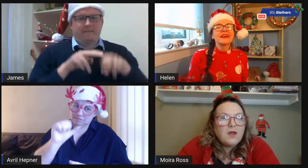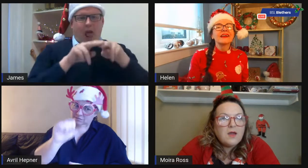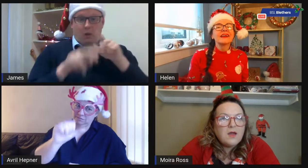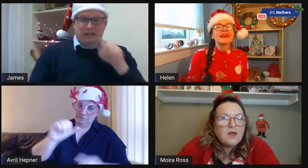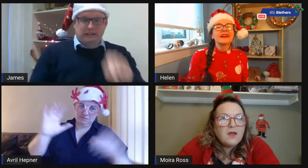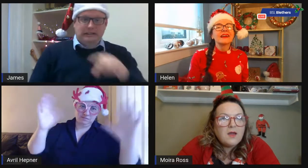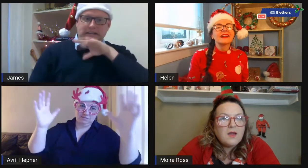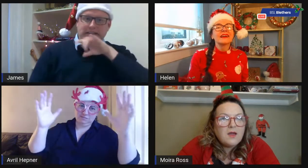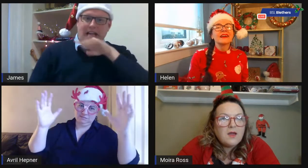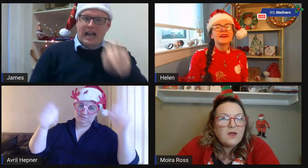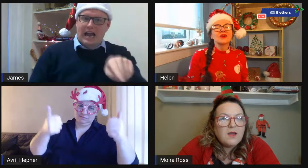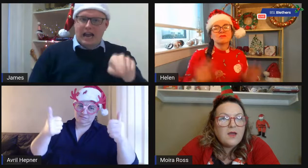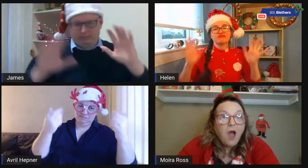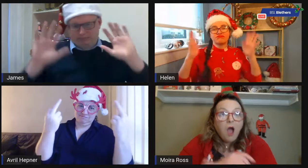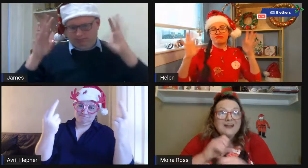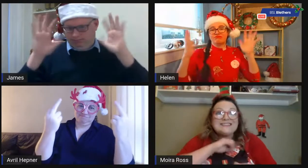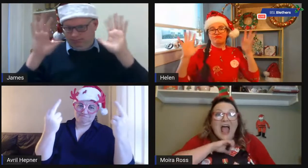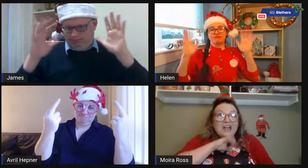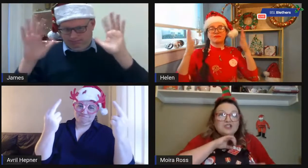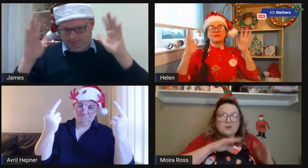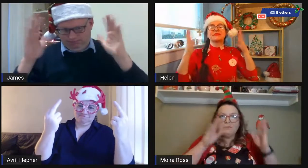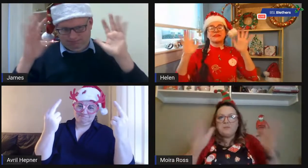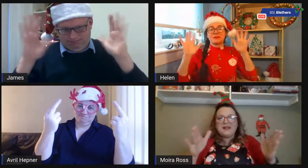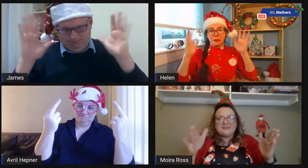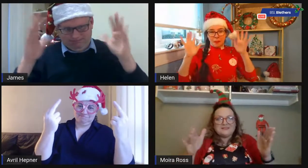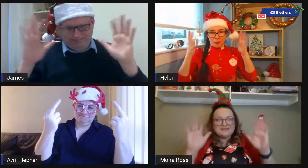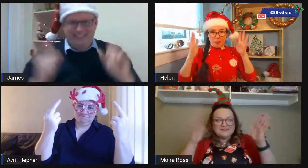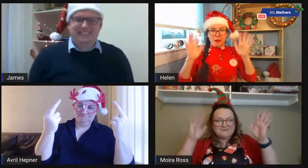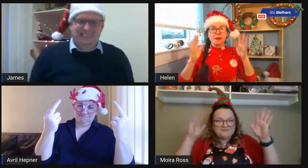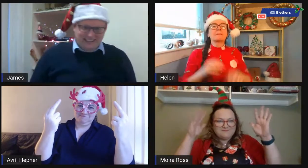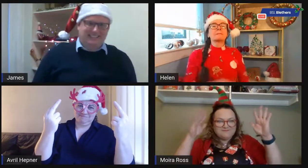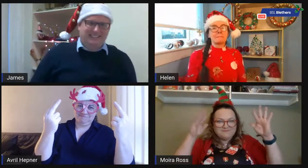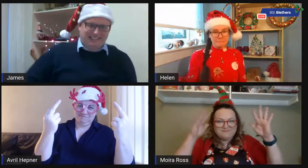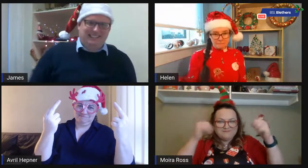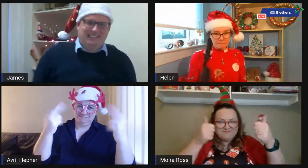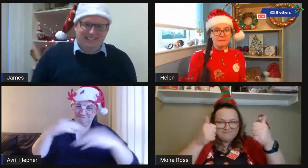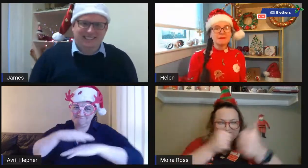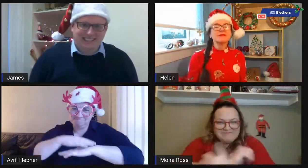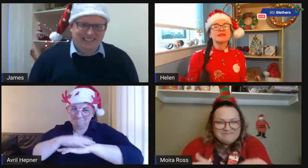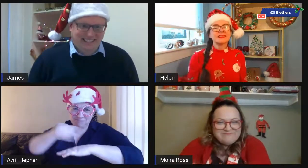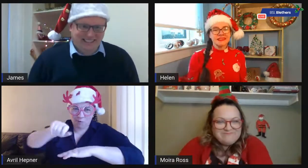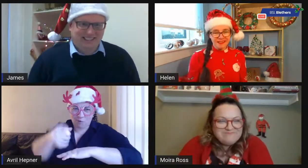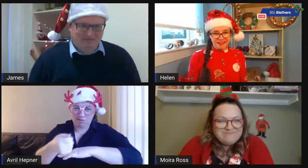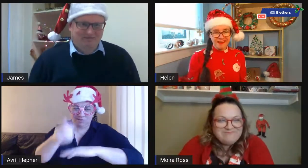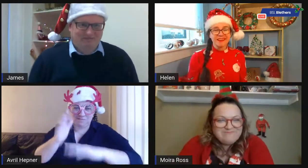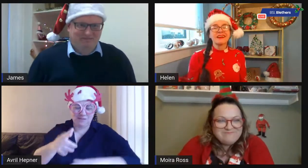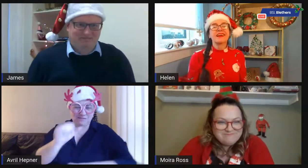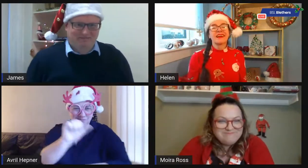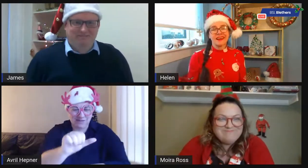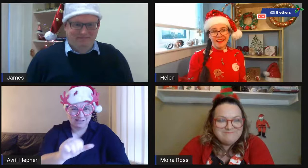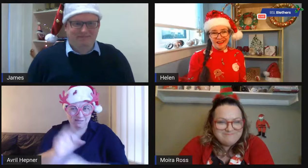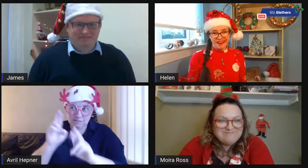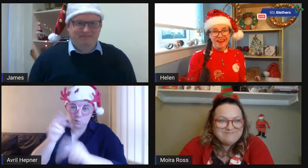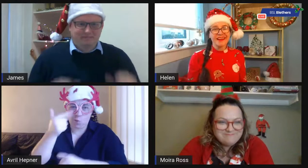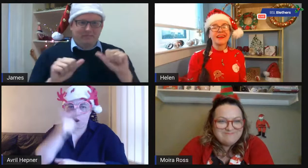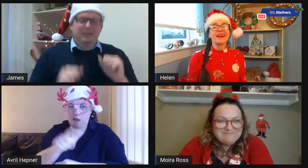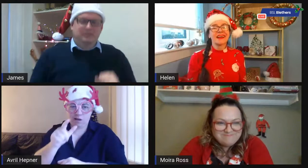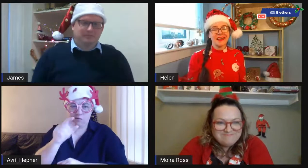Rose, I have to say, Rose is in the final on Saturday. Fingers crossed. I'll be watching it absolutely glued